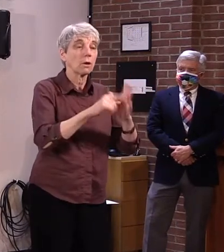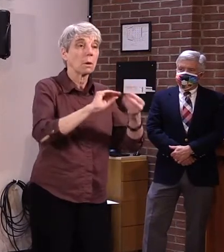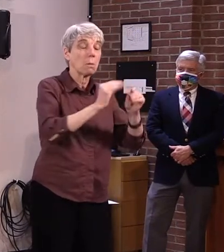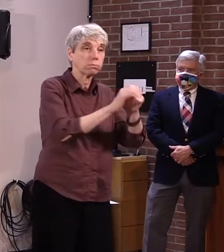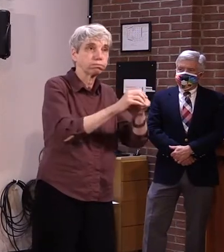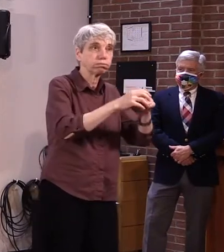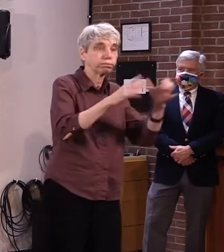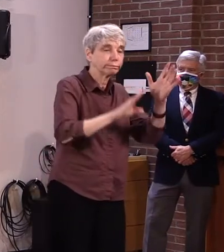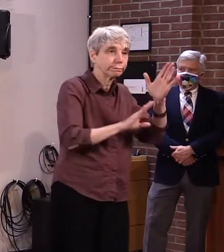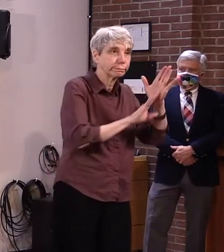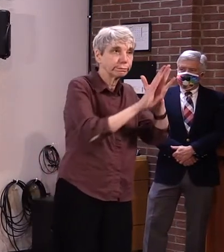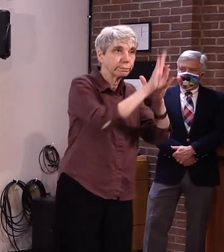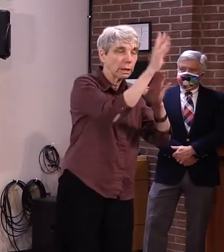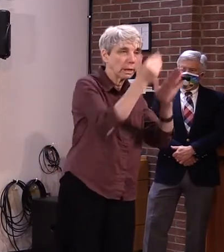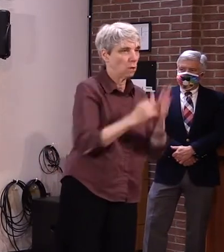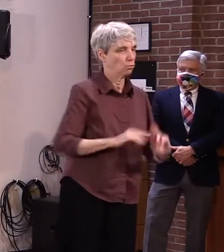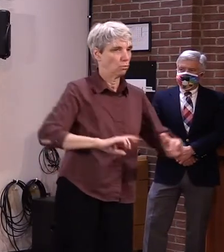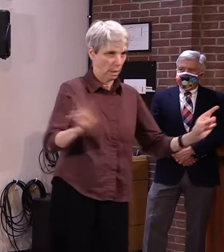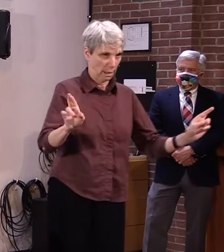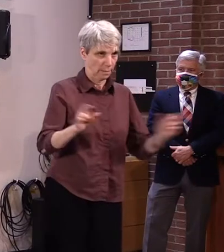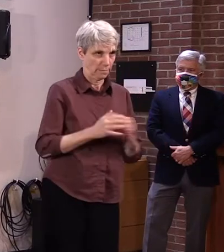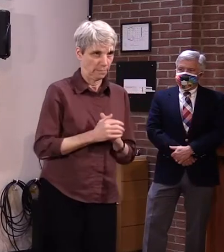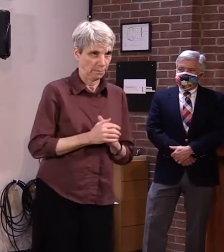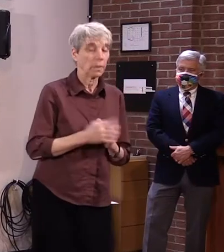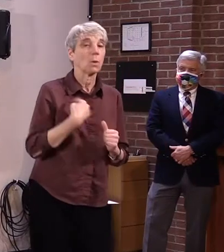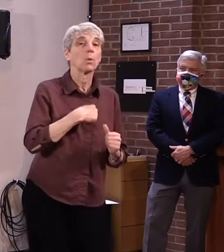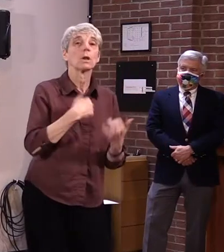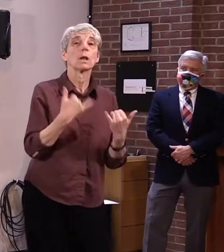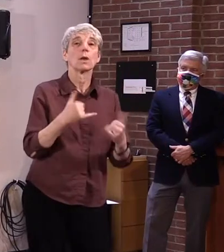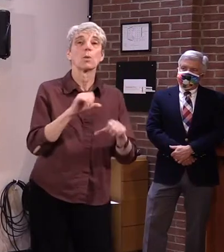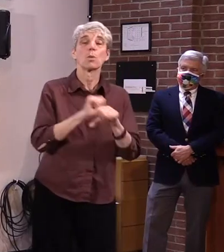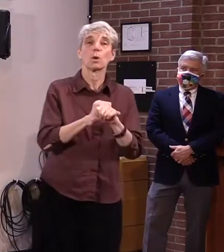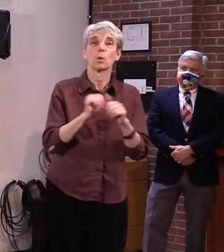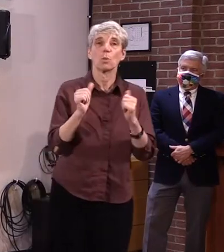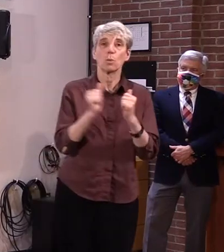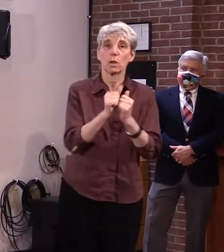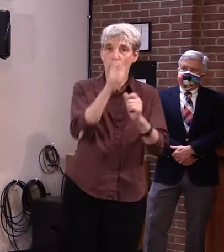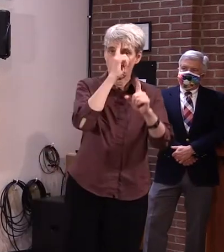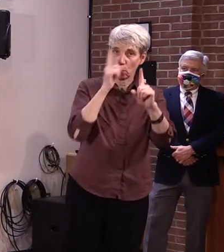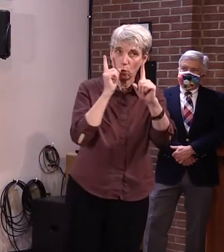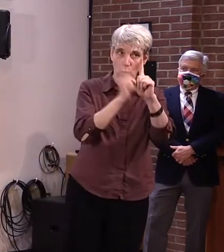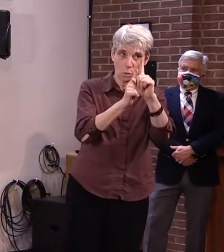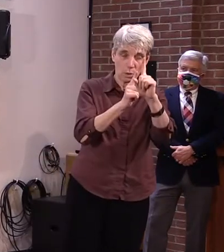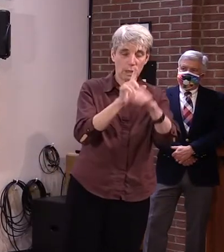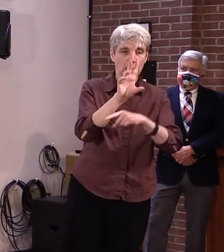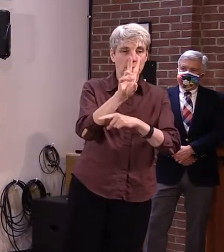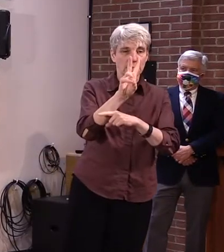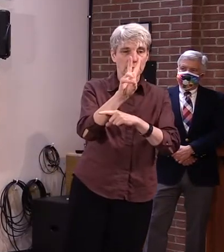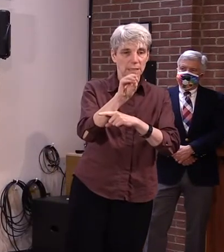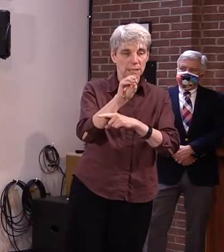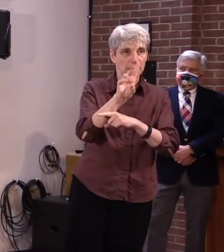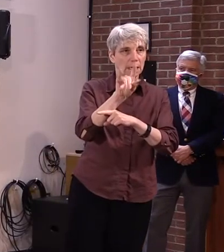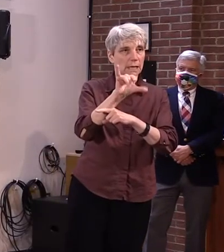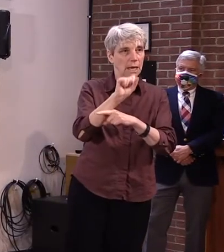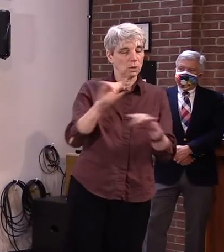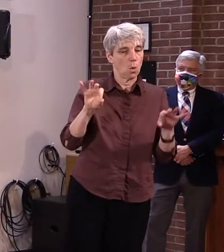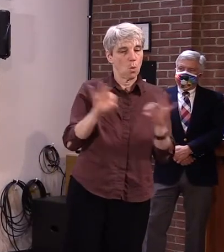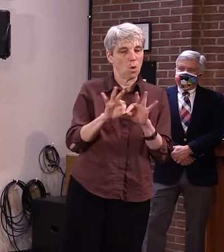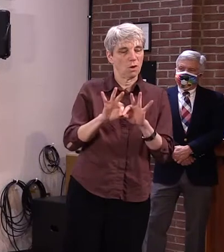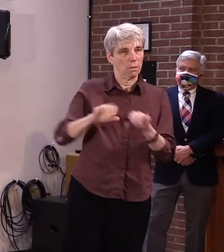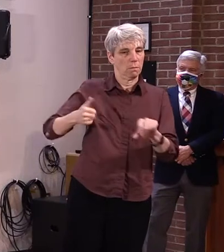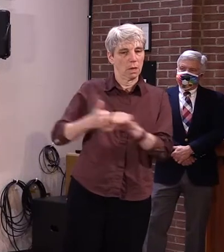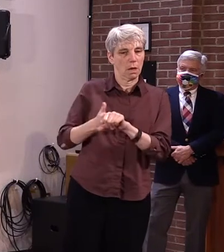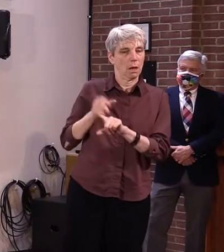to support ongoing operations. We're working with a target of 60-day supply and 60-day